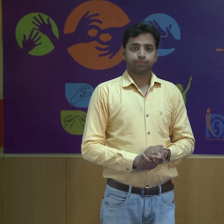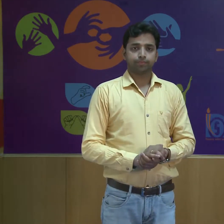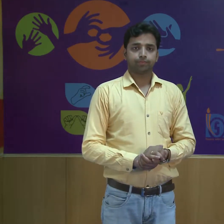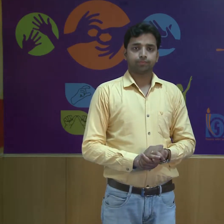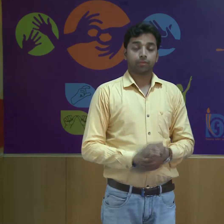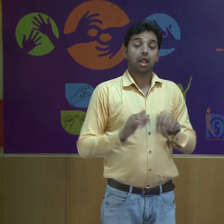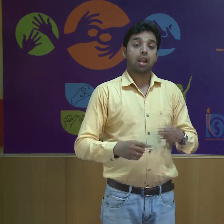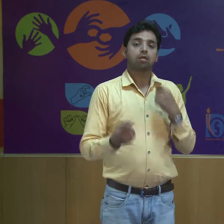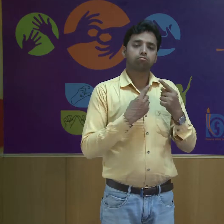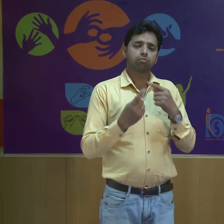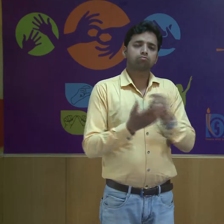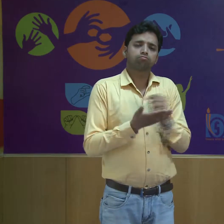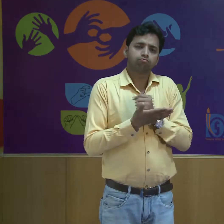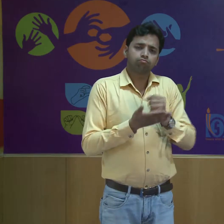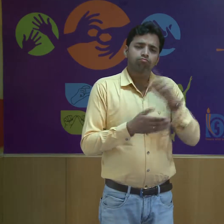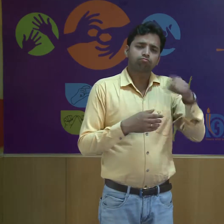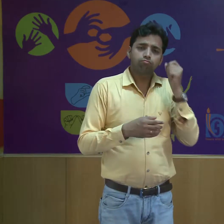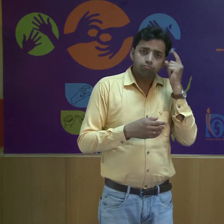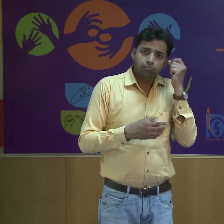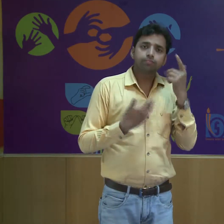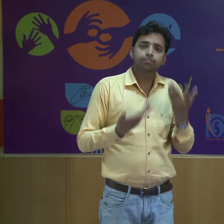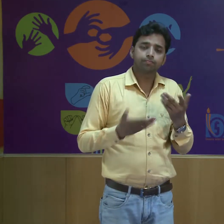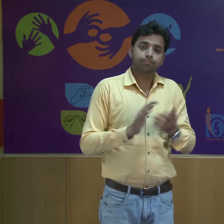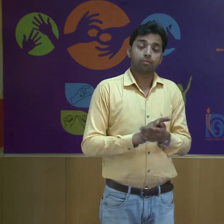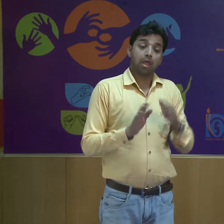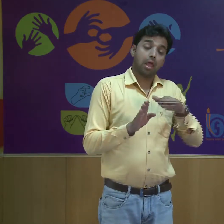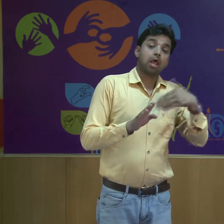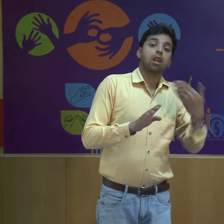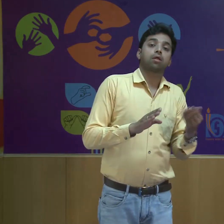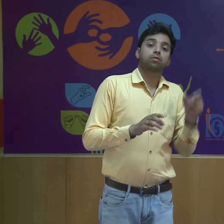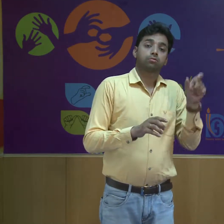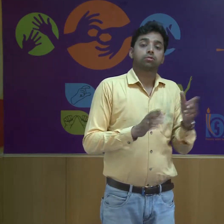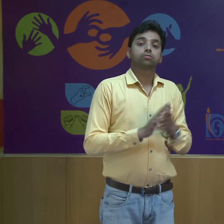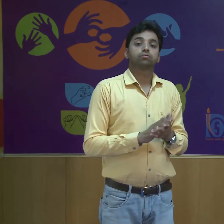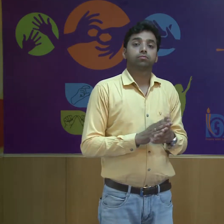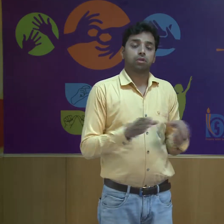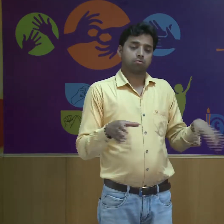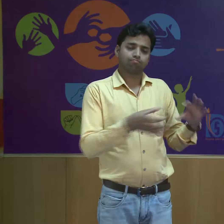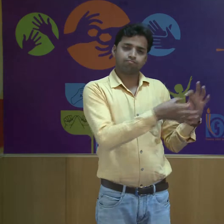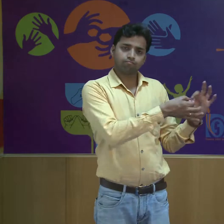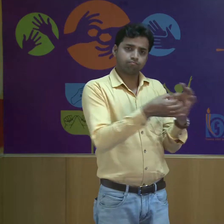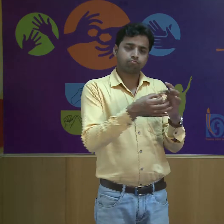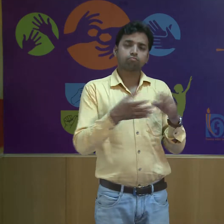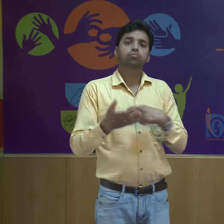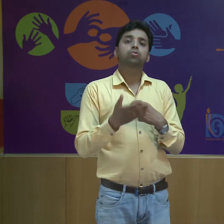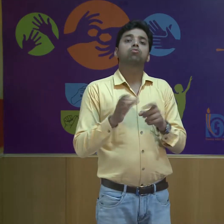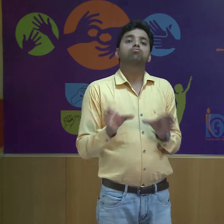Let us now try to understand another term related to society called